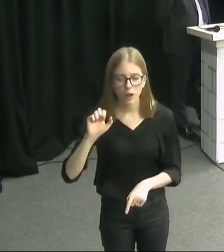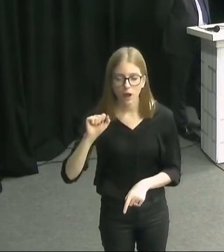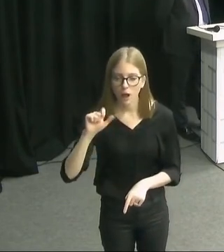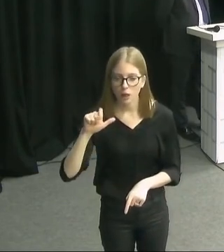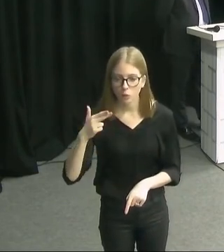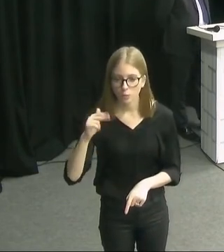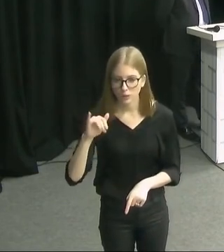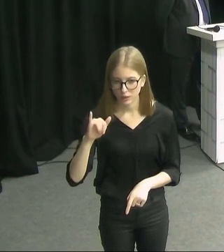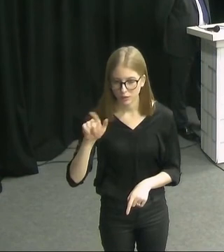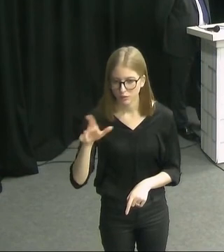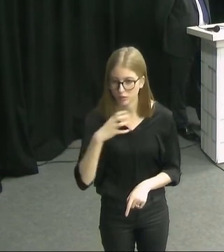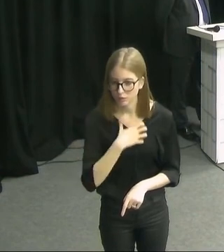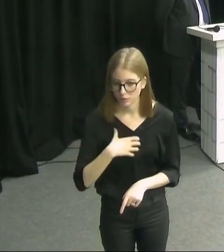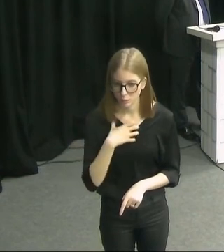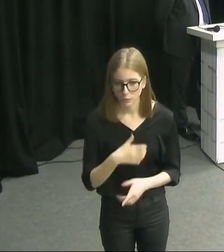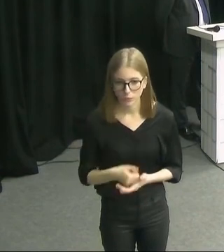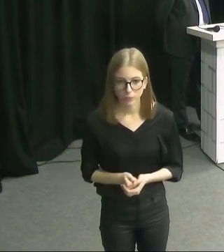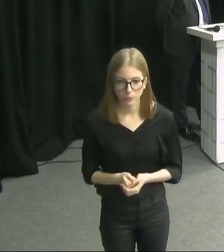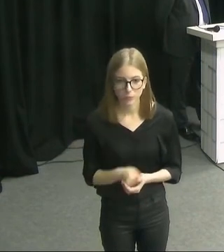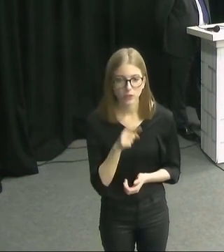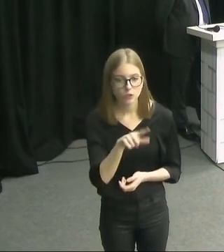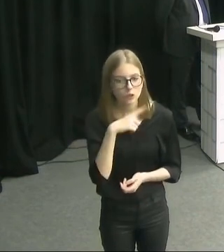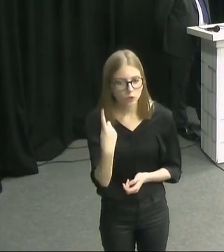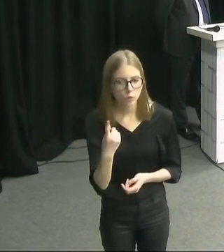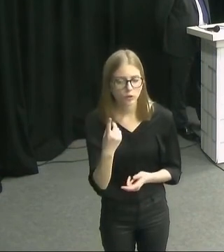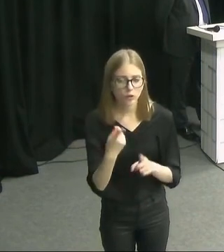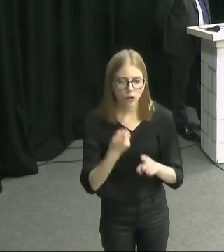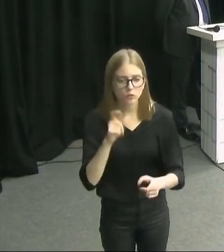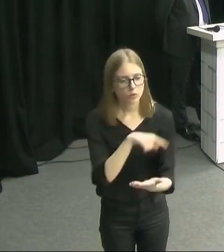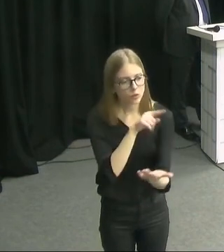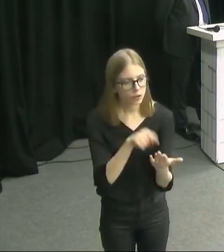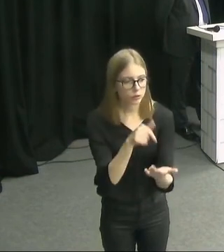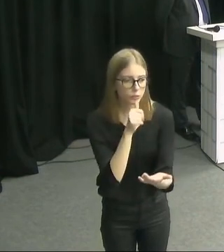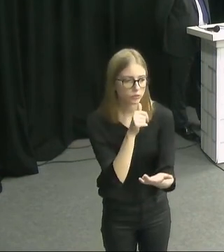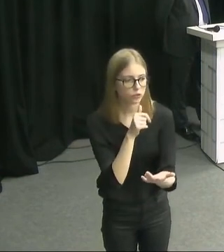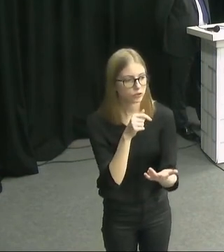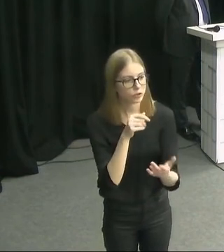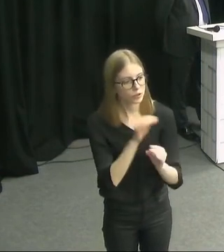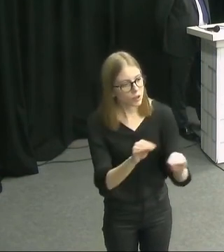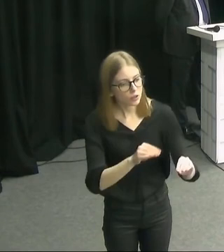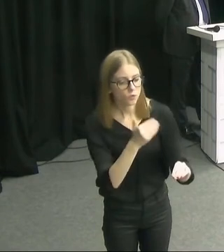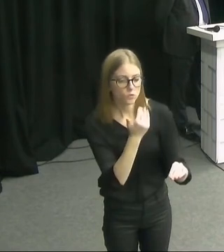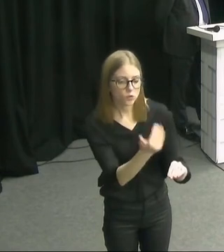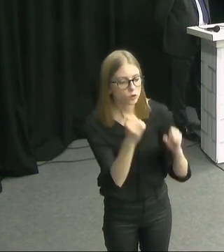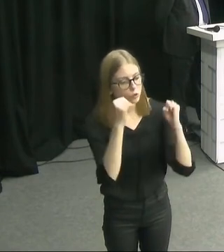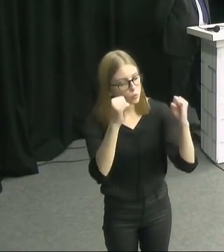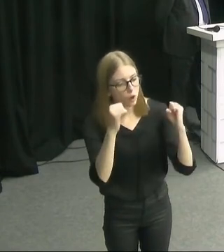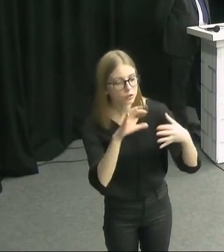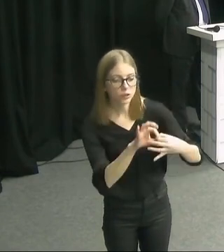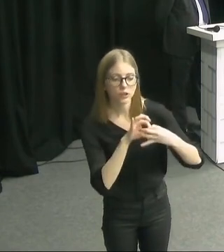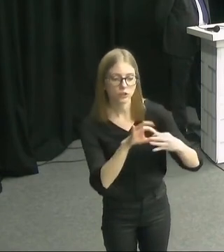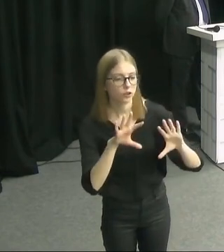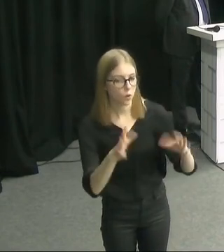I think art is extremely important. And the questions asked were related